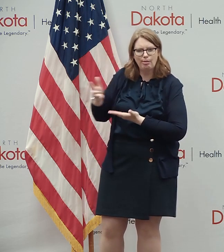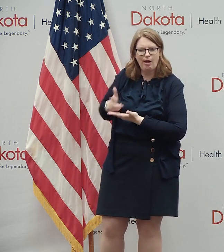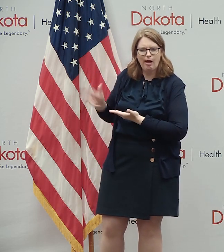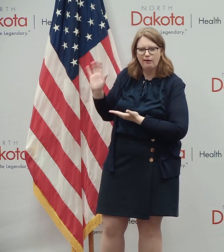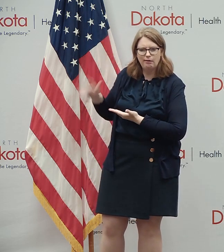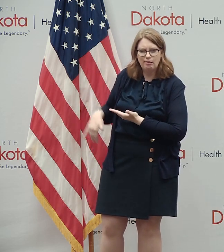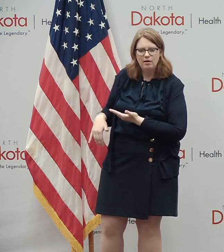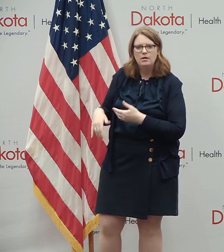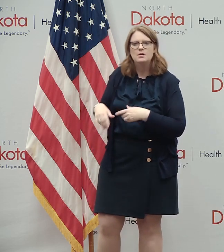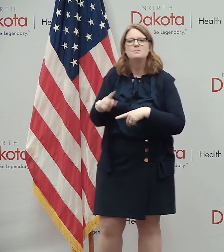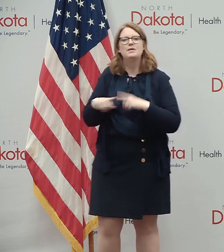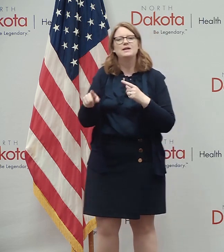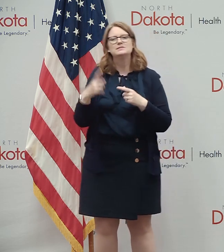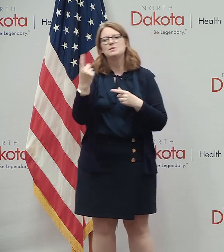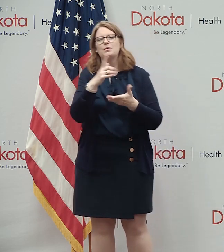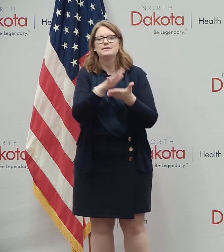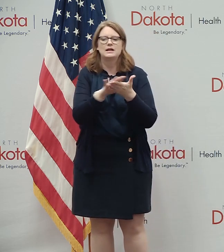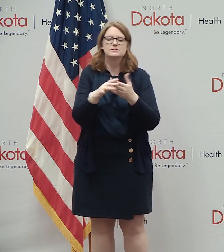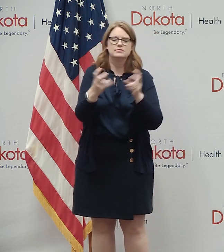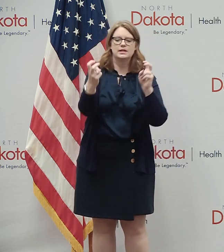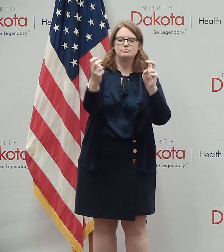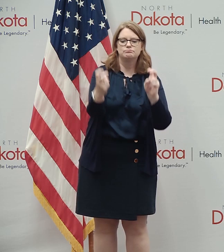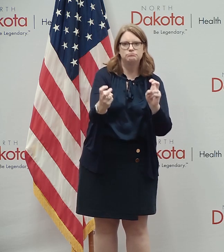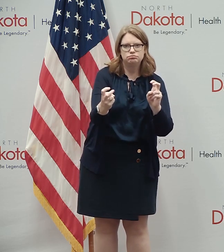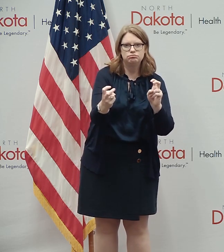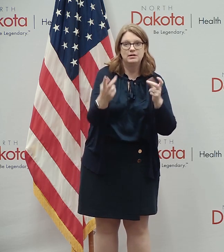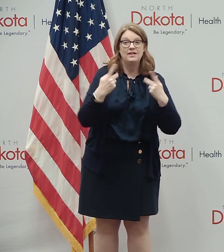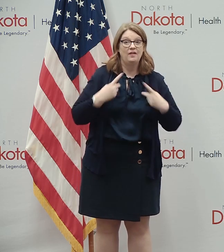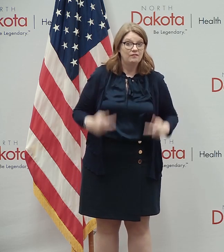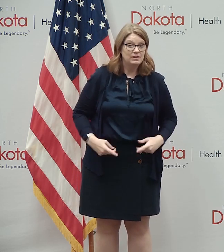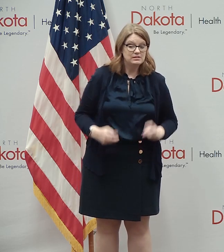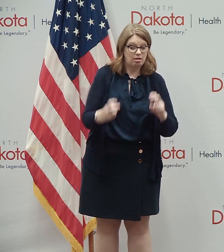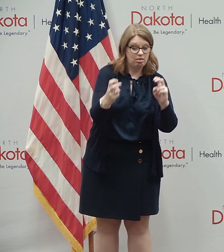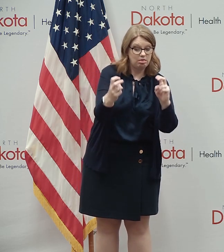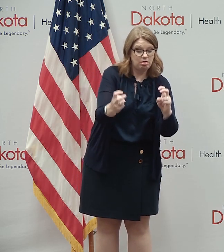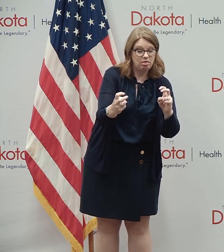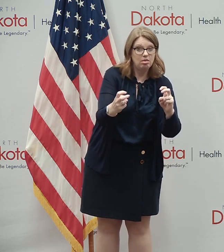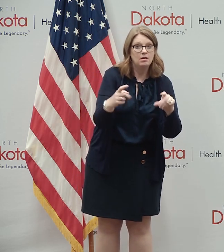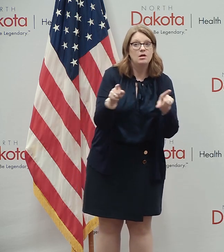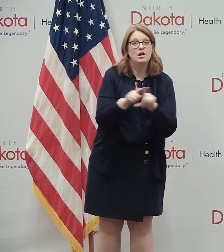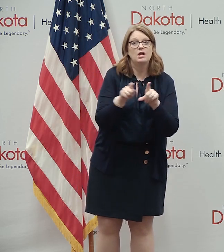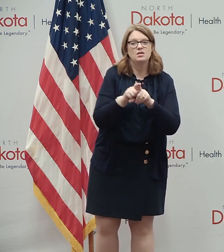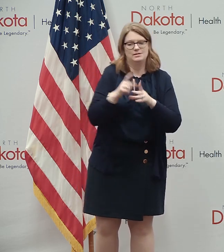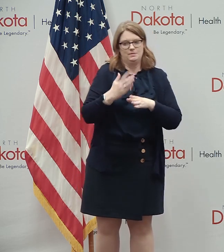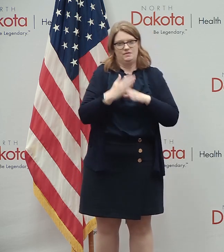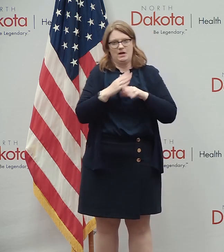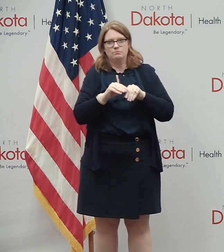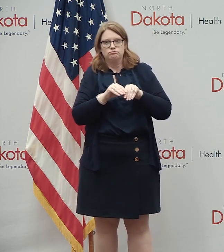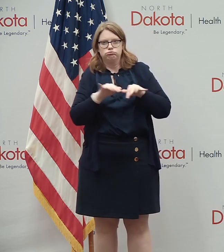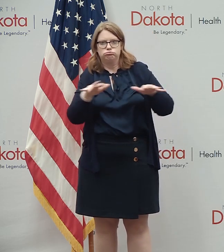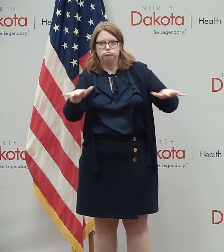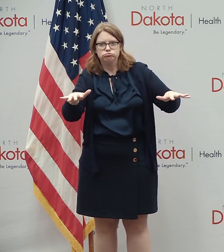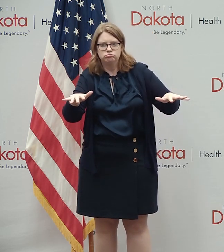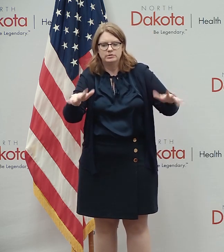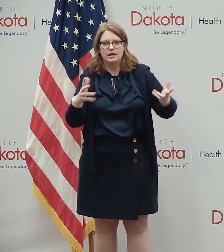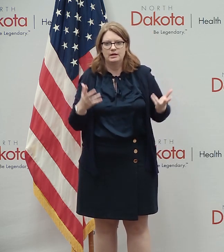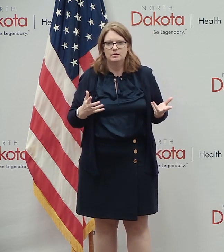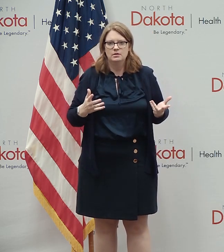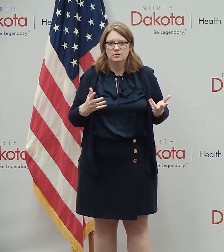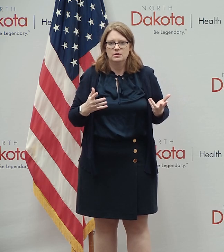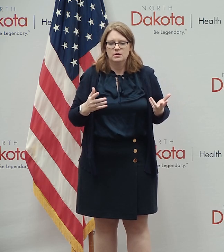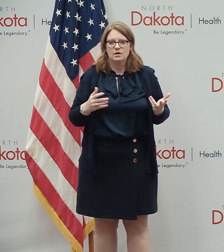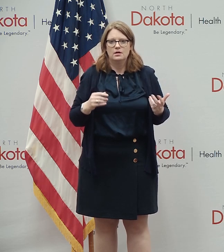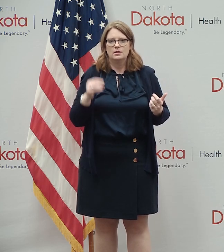both in terms of physical, but also safe in terms of potential spread of contagion. Then as soon